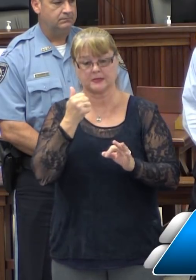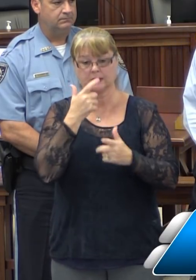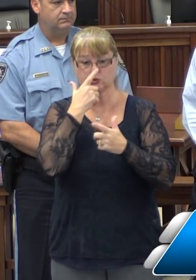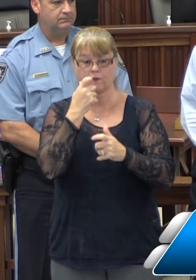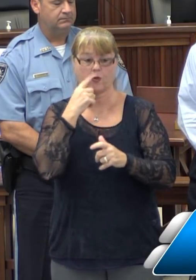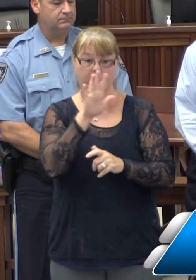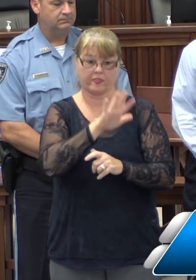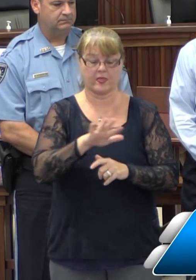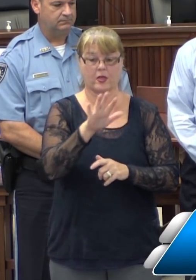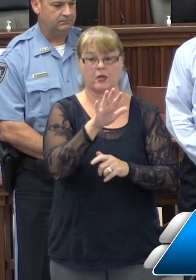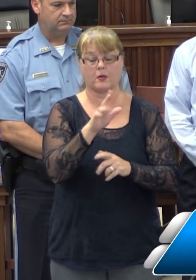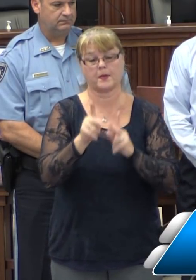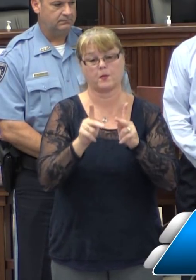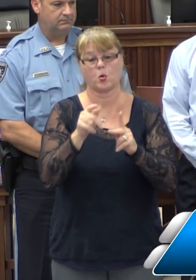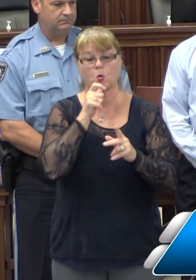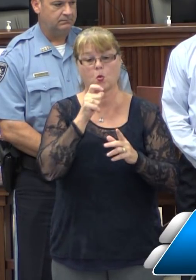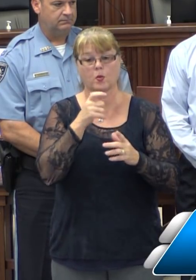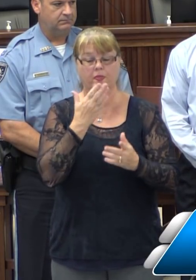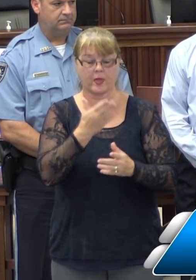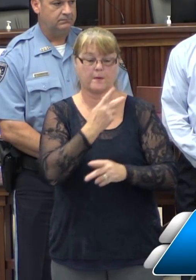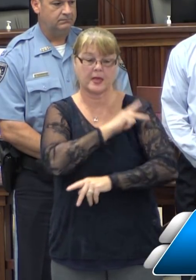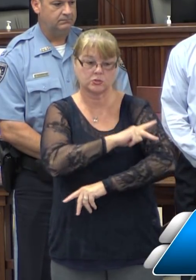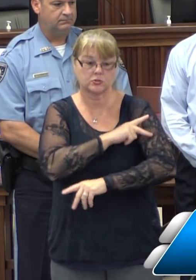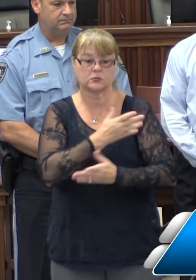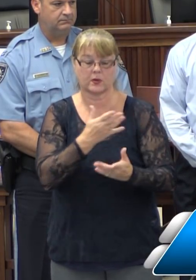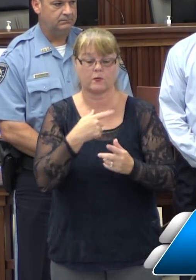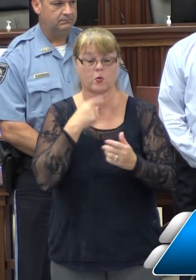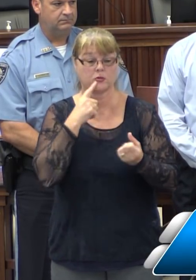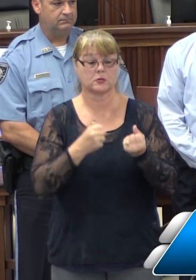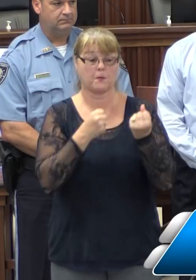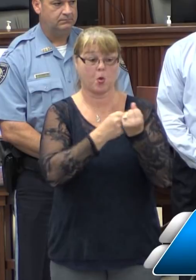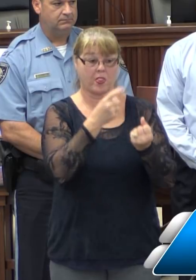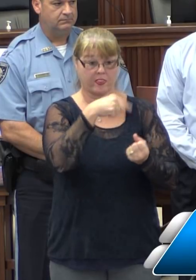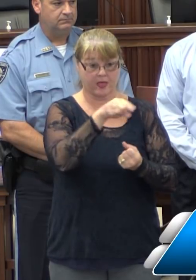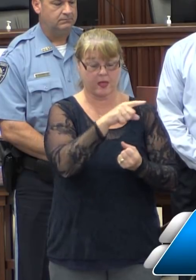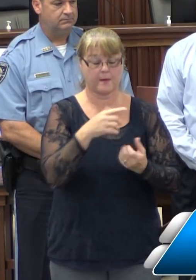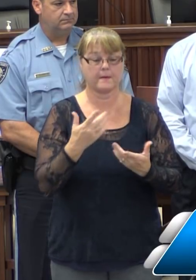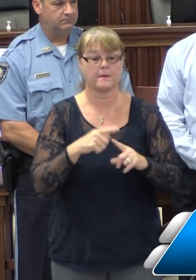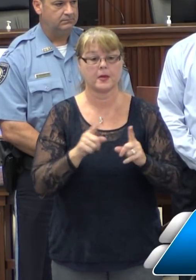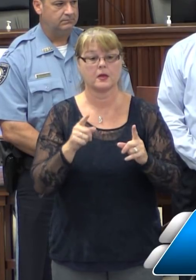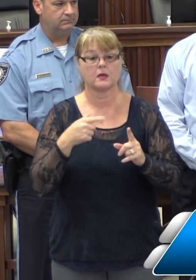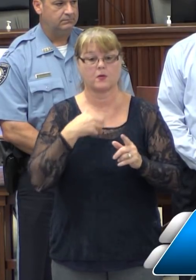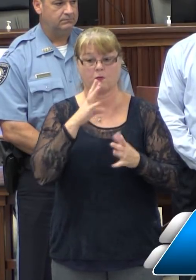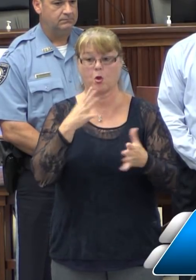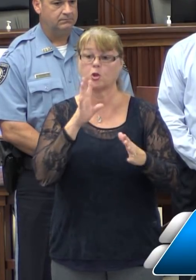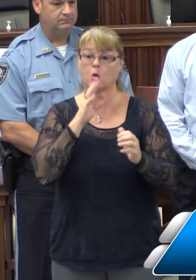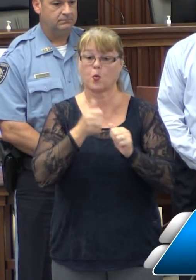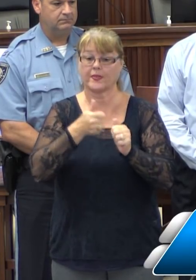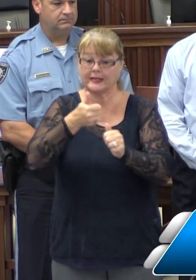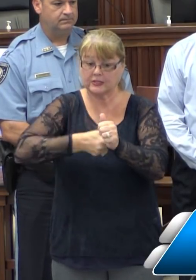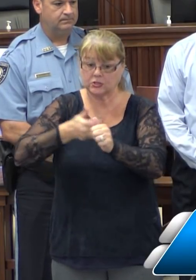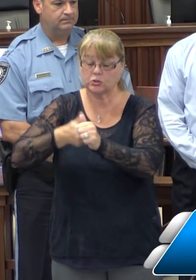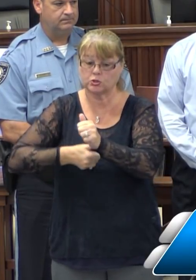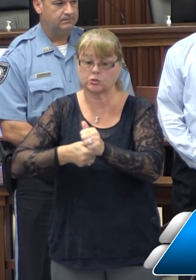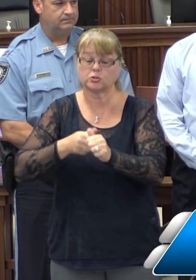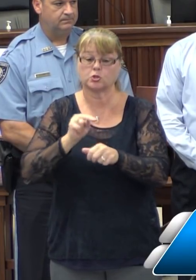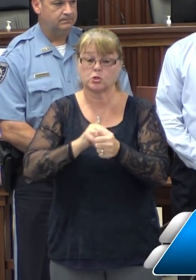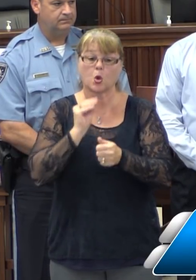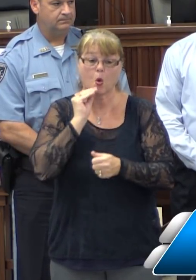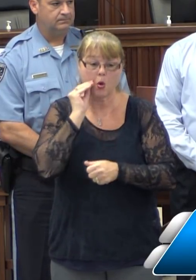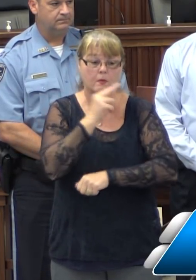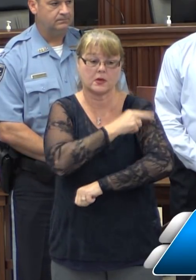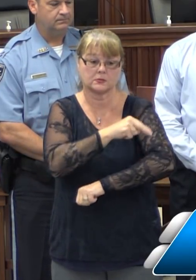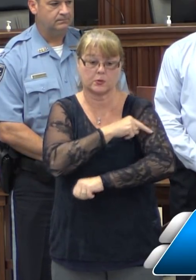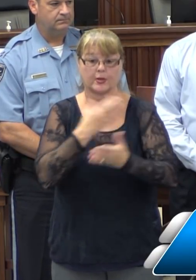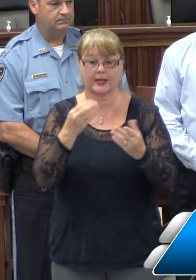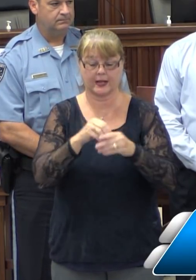their tenants, of their clients, and we will support them however we need. We have talked with every nursing home and long-term care facility and hospital